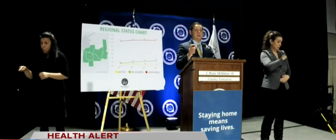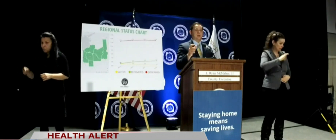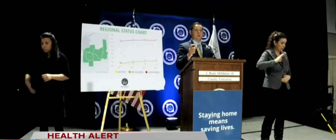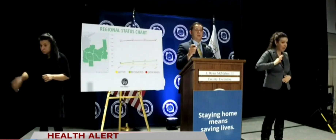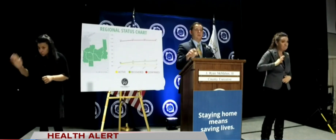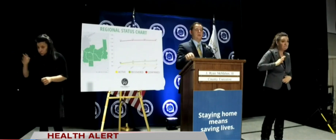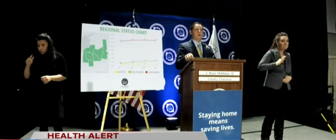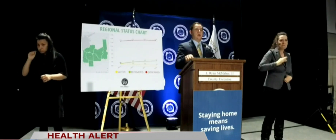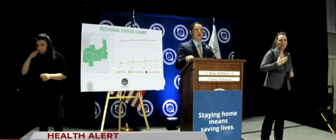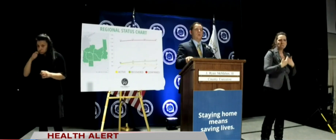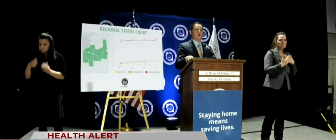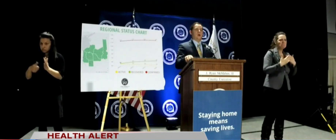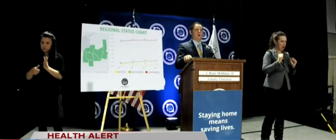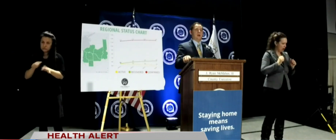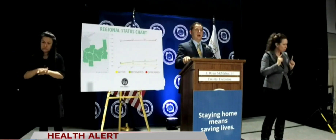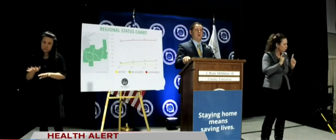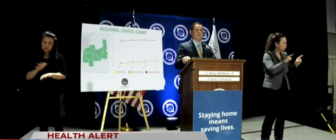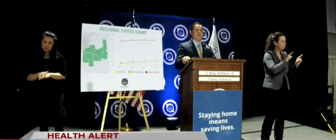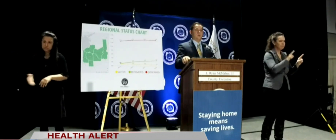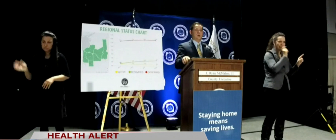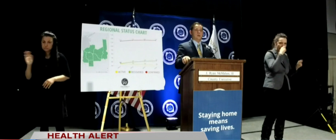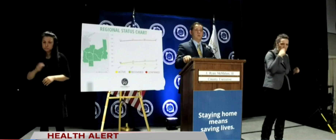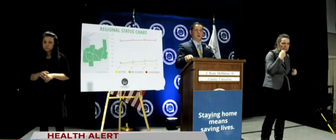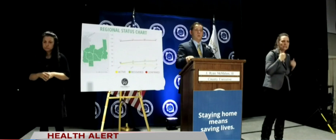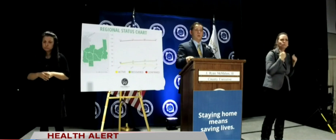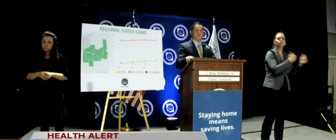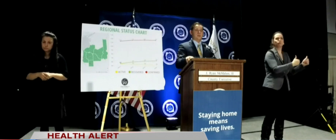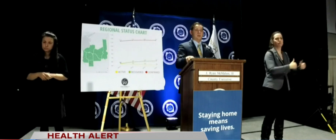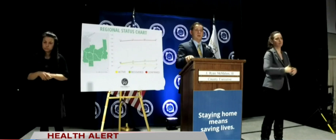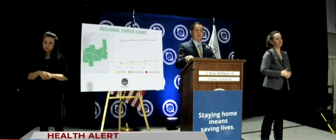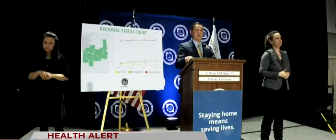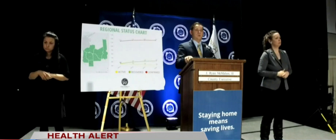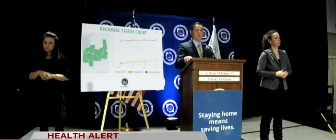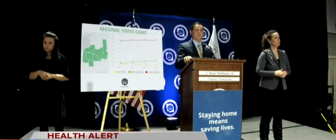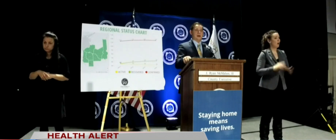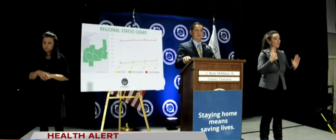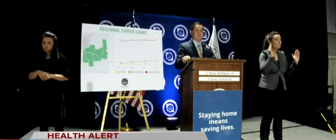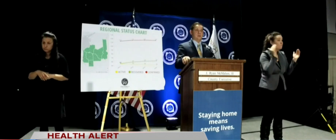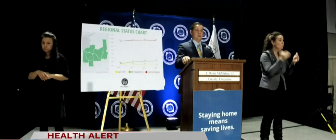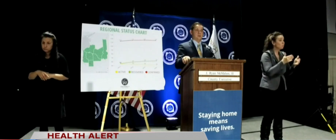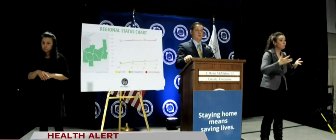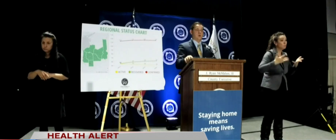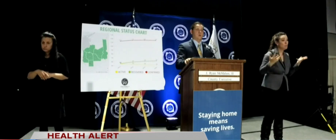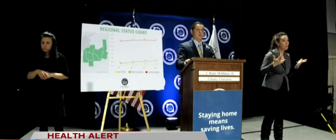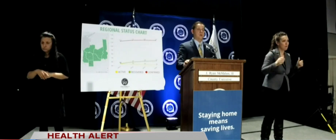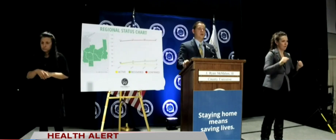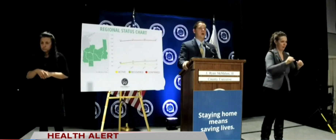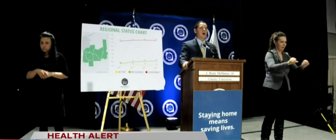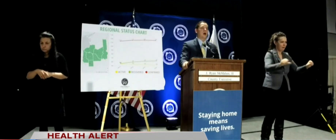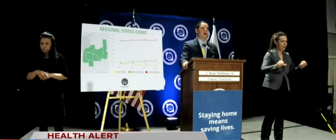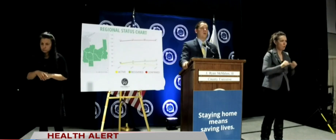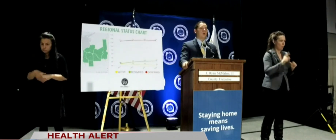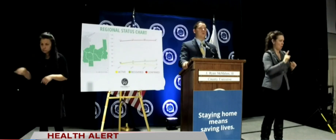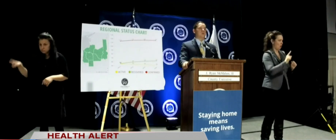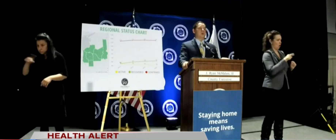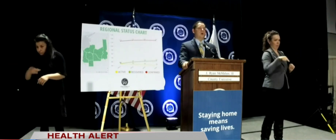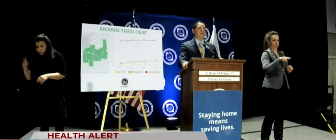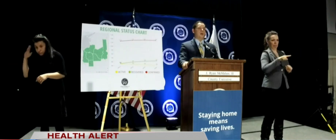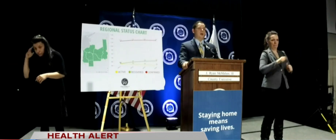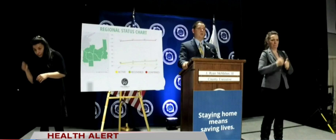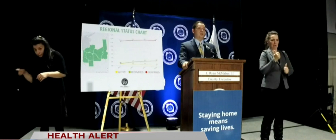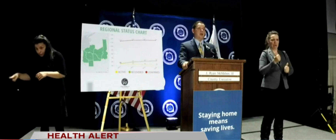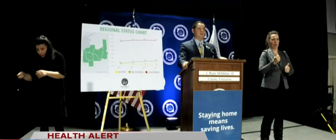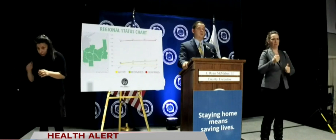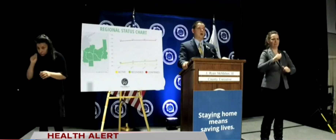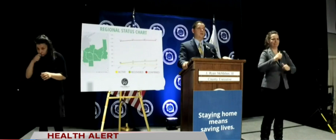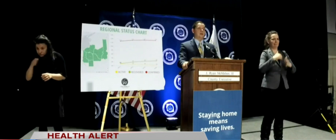density in buildings and where right now phase one is where we have seen at least one positive case of COVID. Once we go in